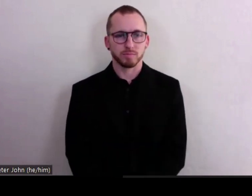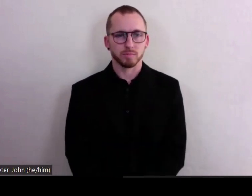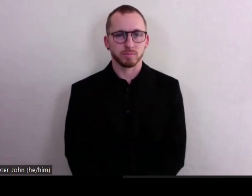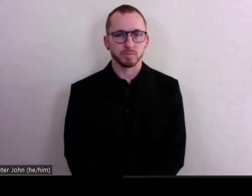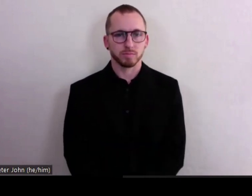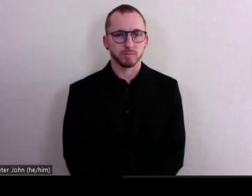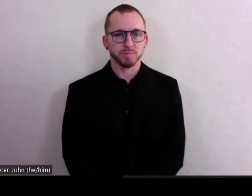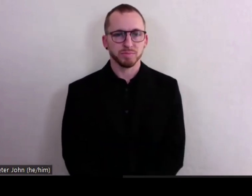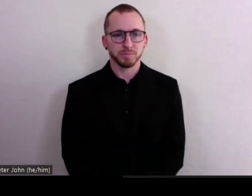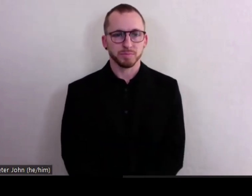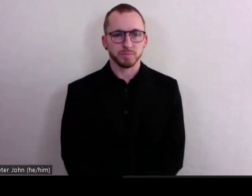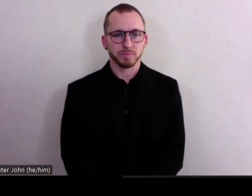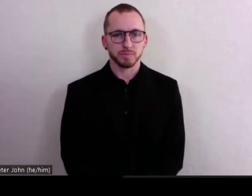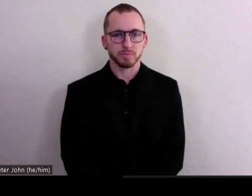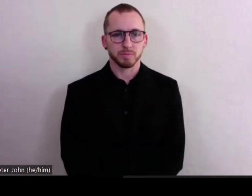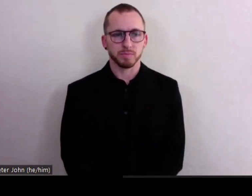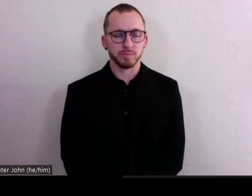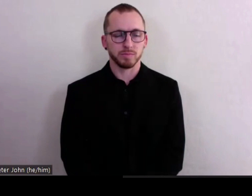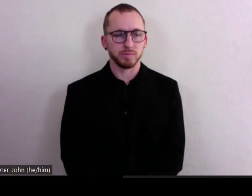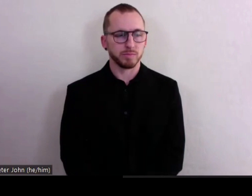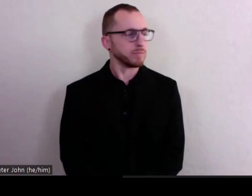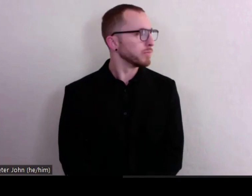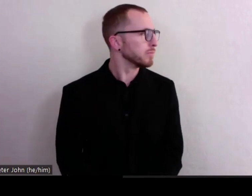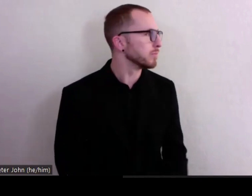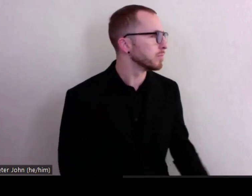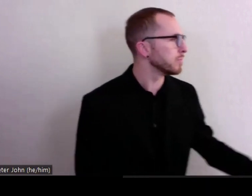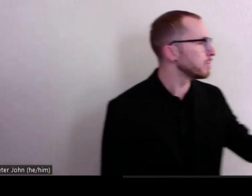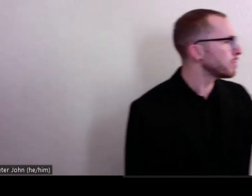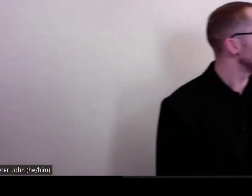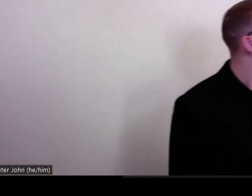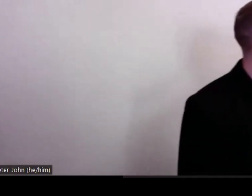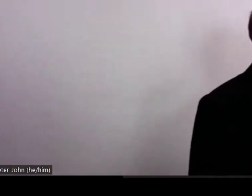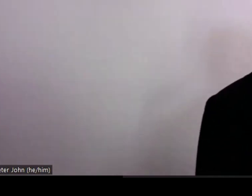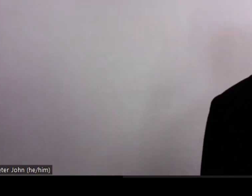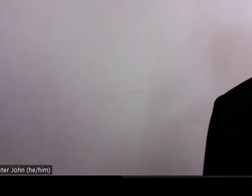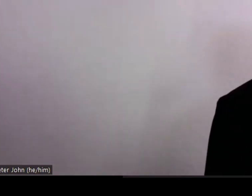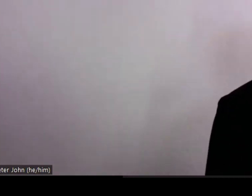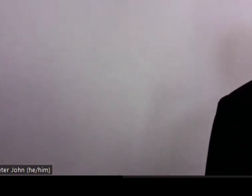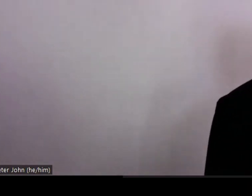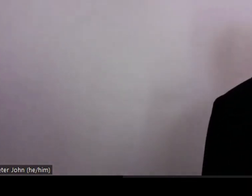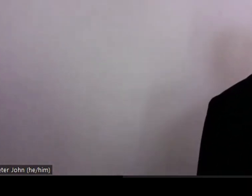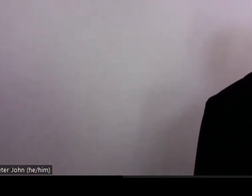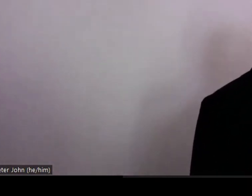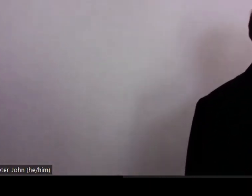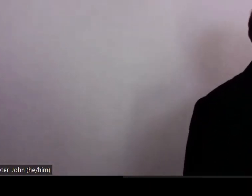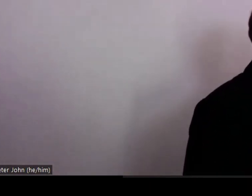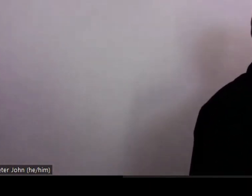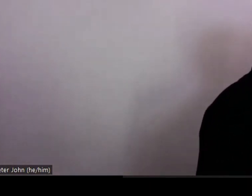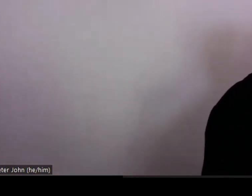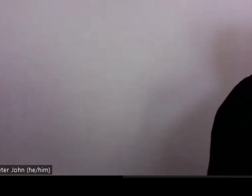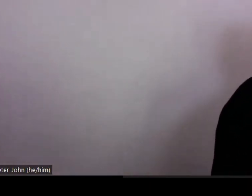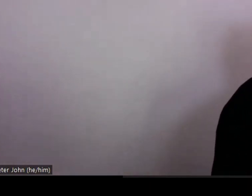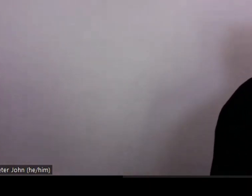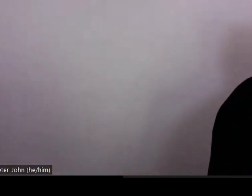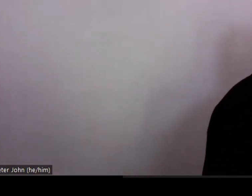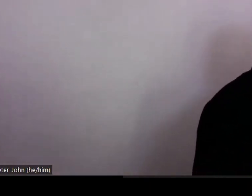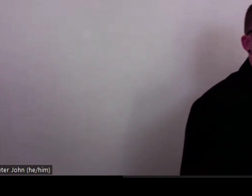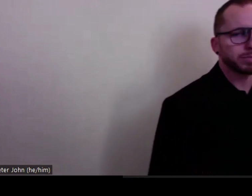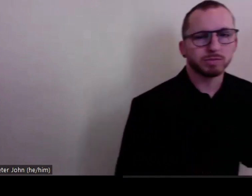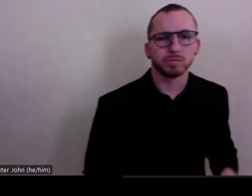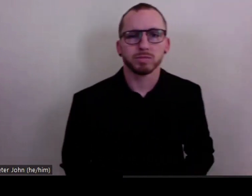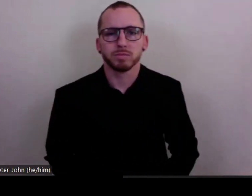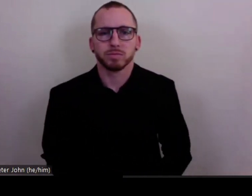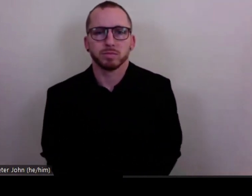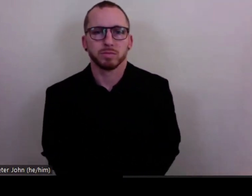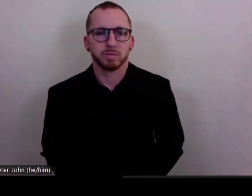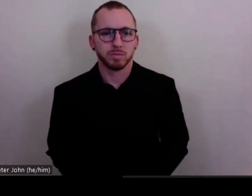No, we click right above it. Yeah, that'd be so weird. We'll just, nope, that's fine. Oh, you don't have one, okay. Yeah.